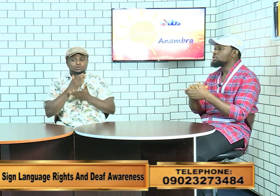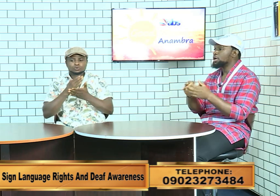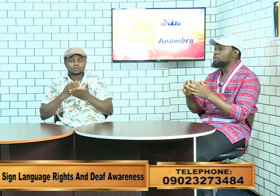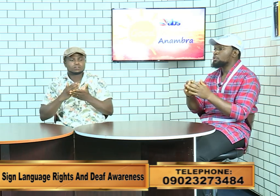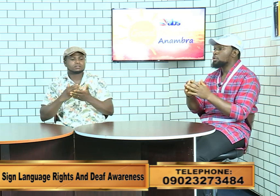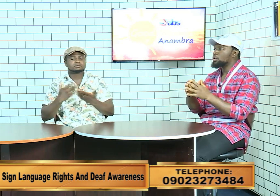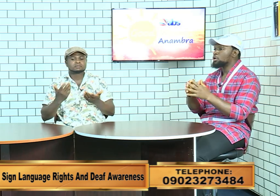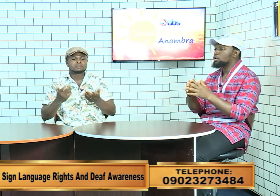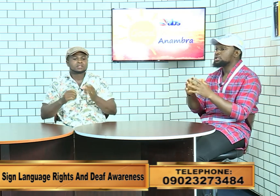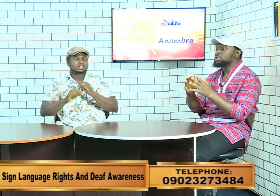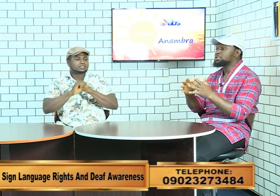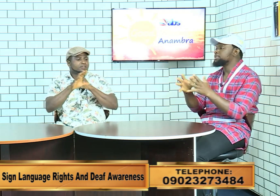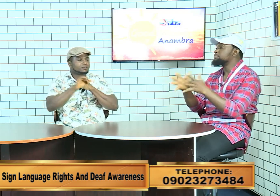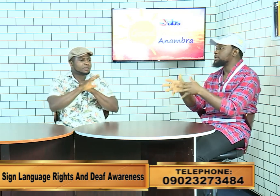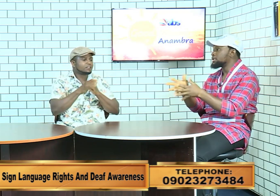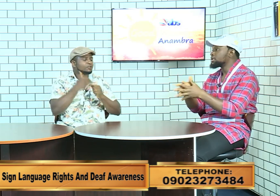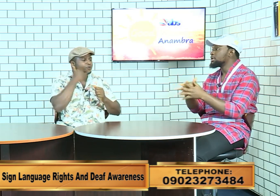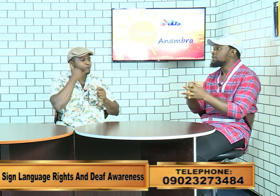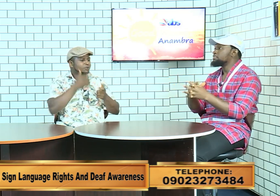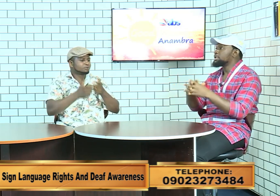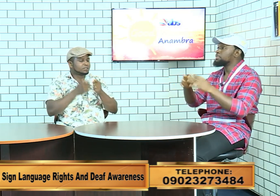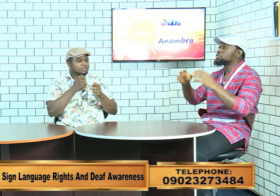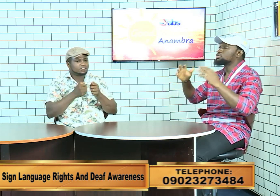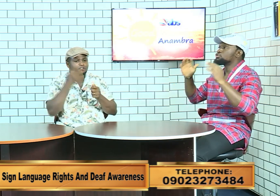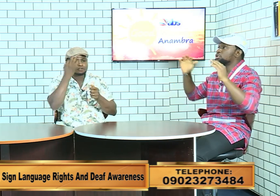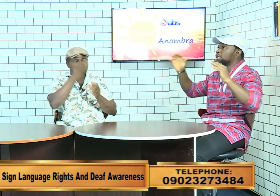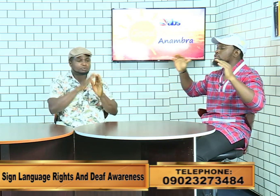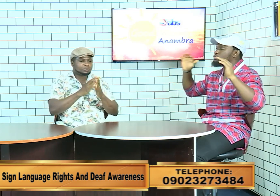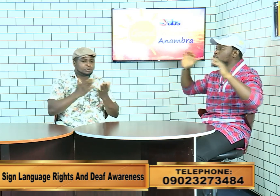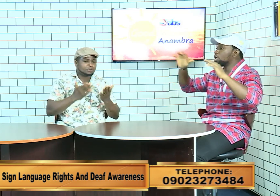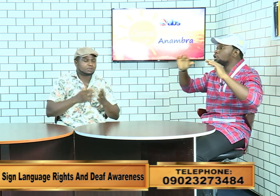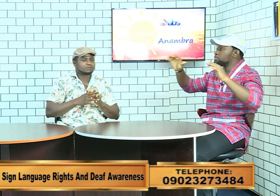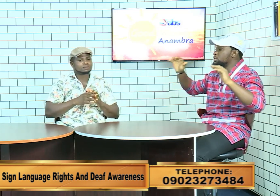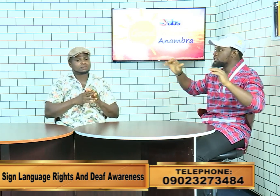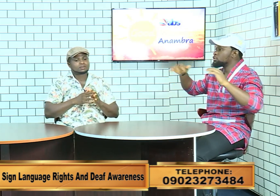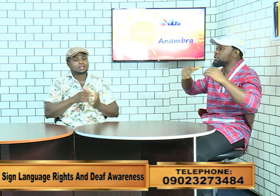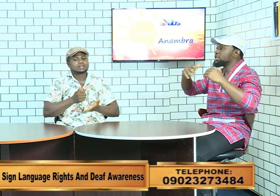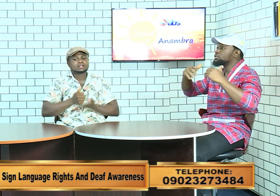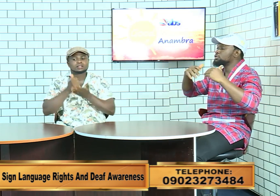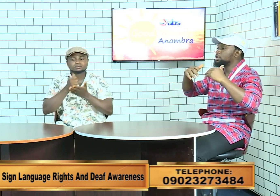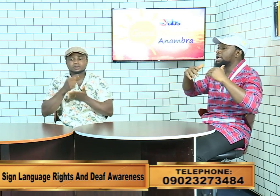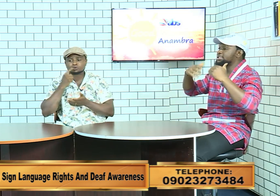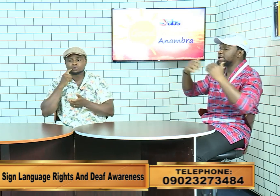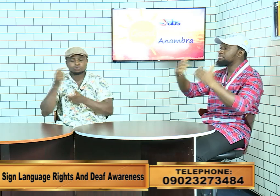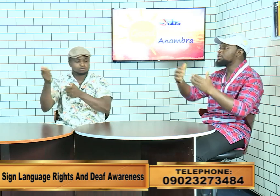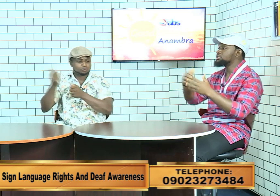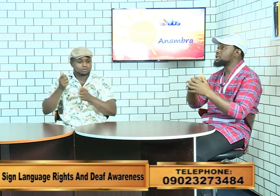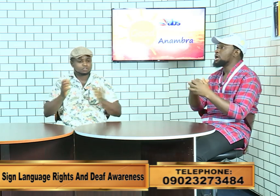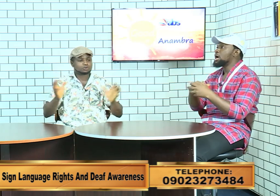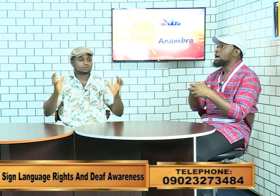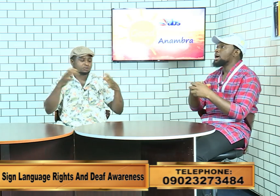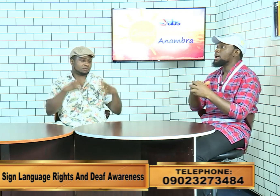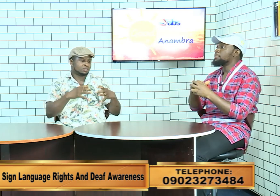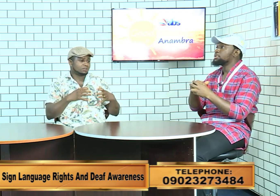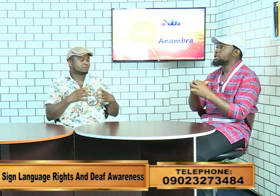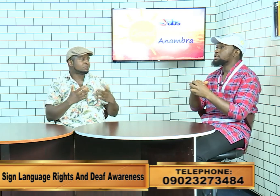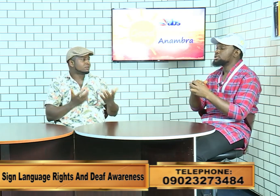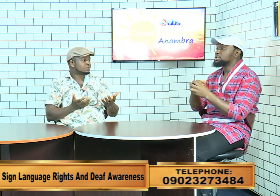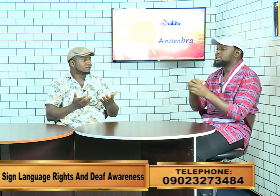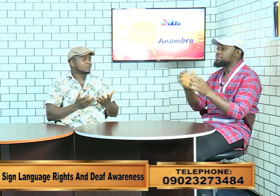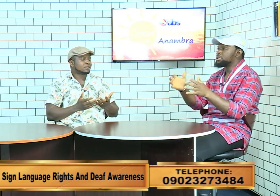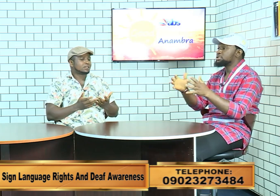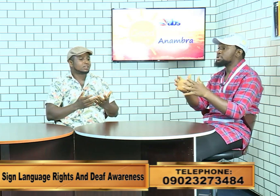into what we call the DPP, being able to reach out to the rural community. So we decided to establish